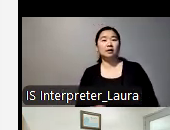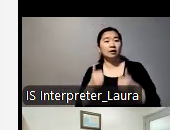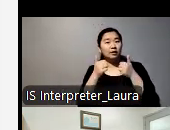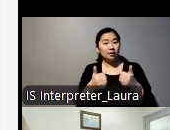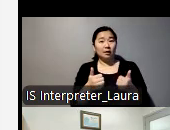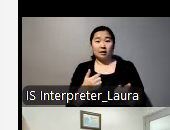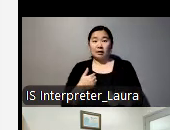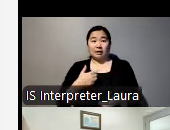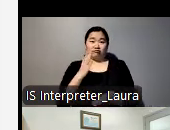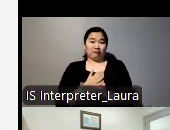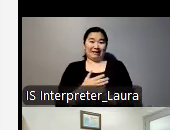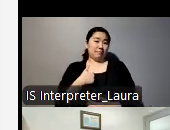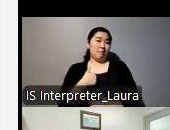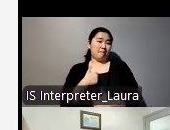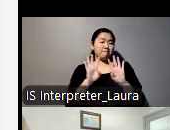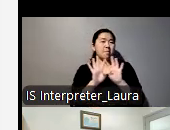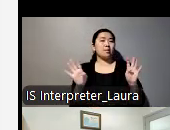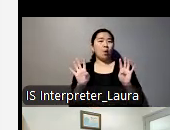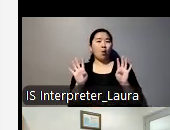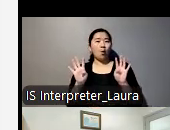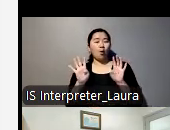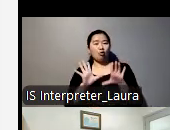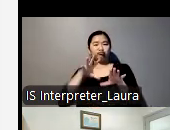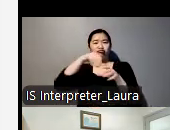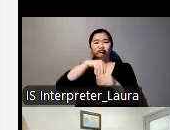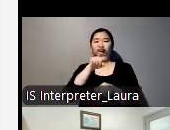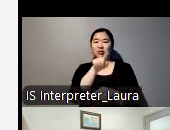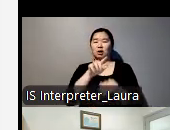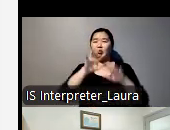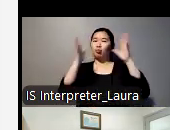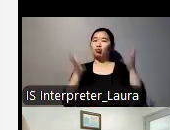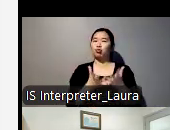Psychiatry, but not the vice chair. After